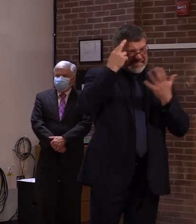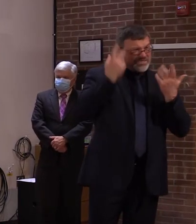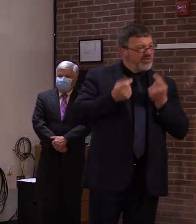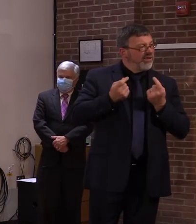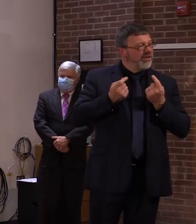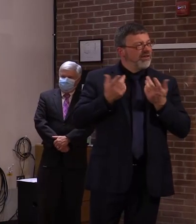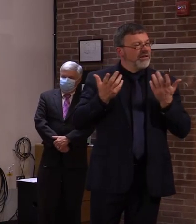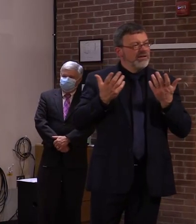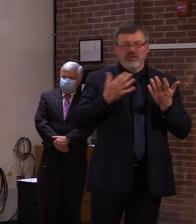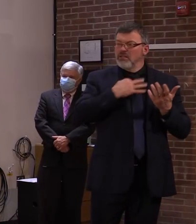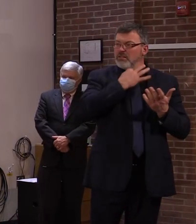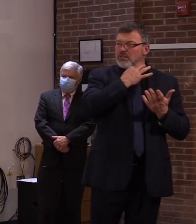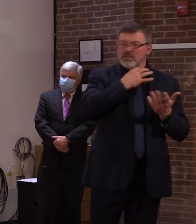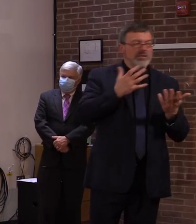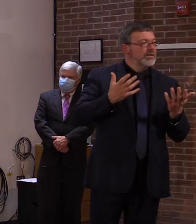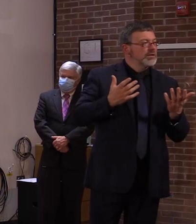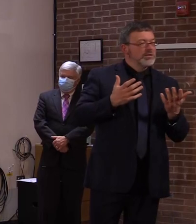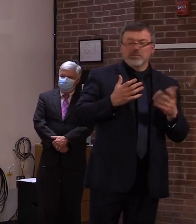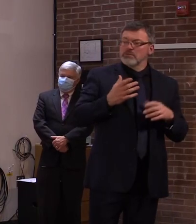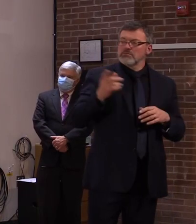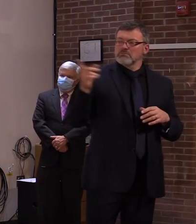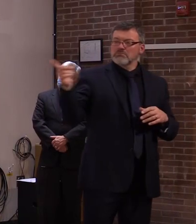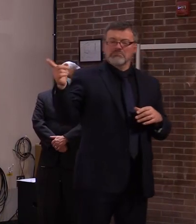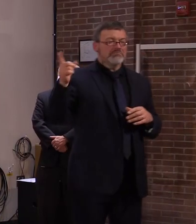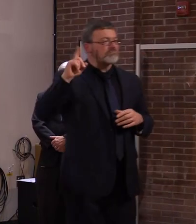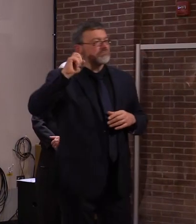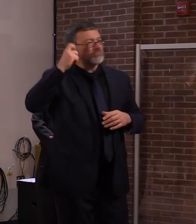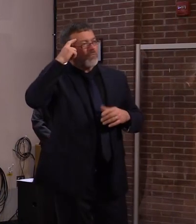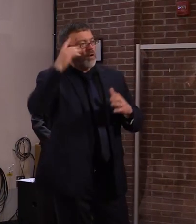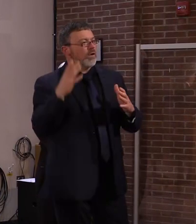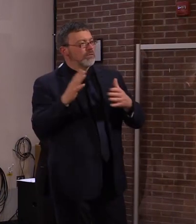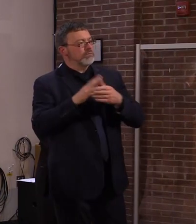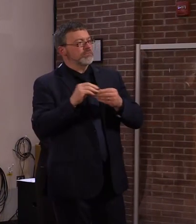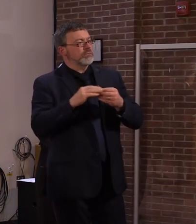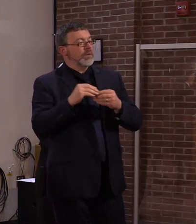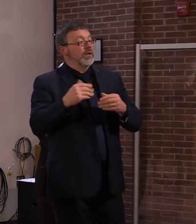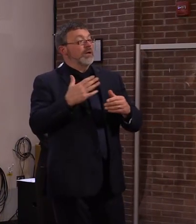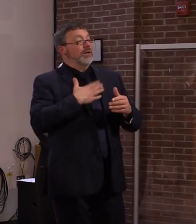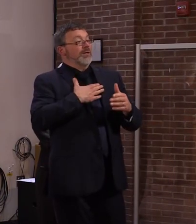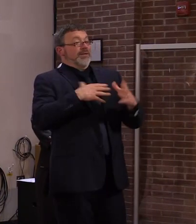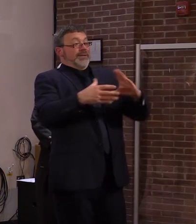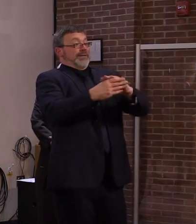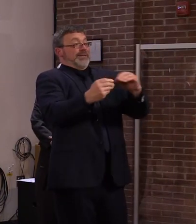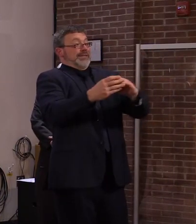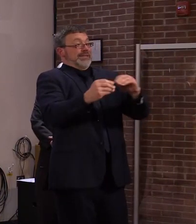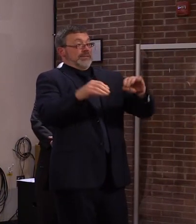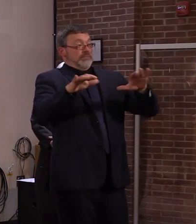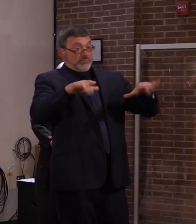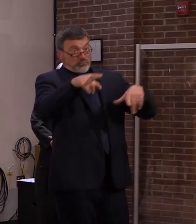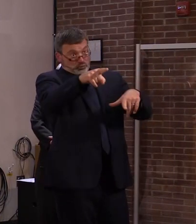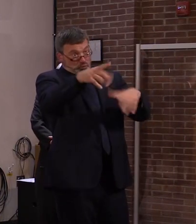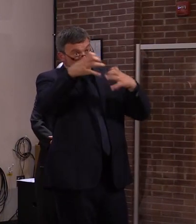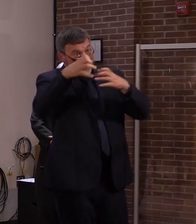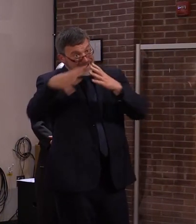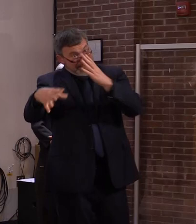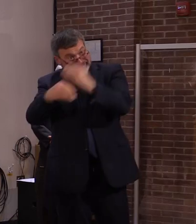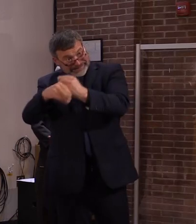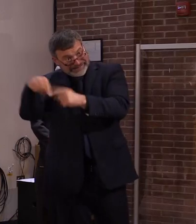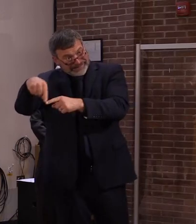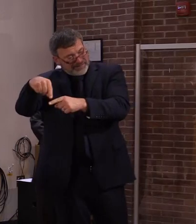blanket statement, get a booster? Well, I think we've been saying that if you want a booster, you can get a